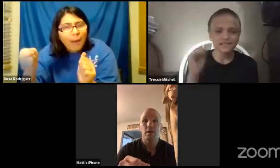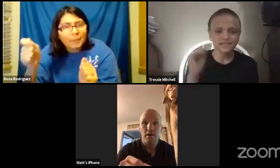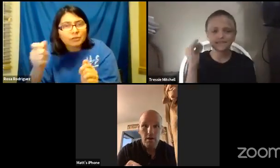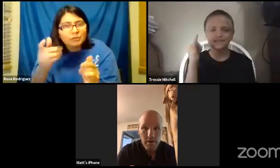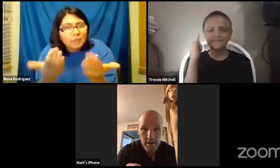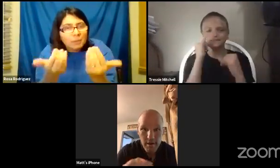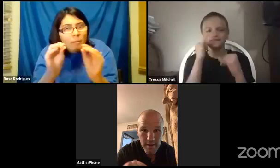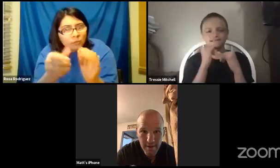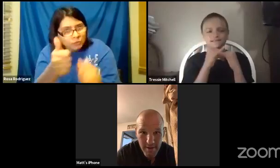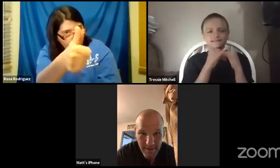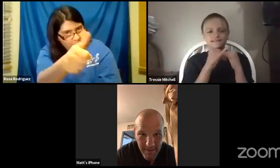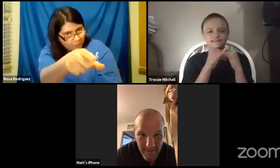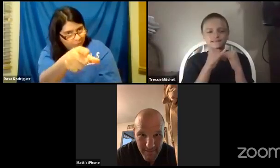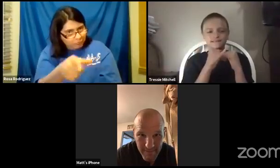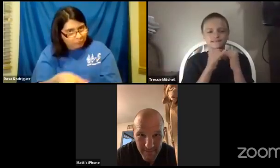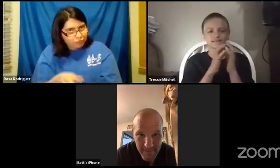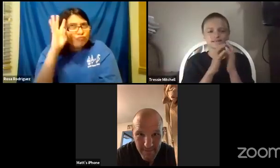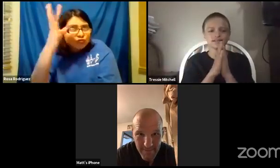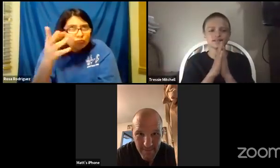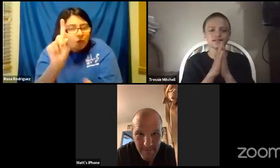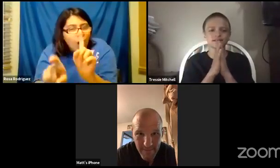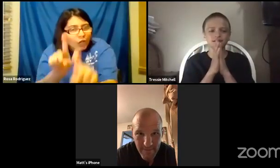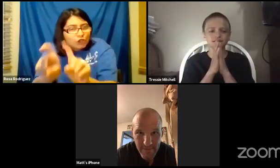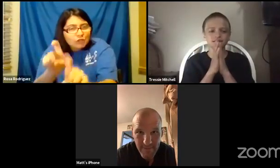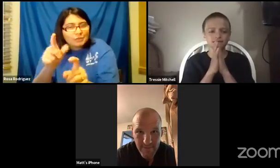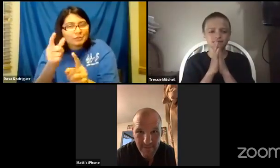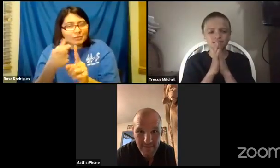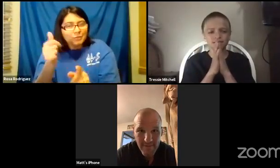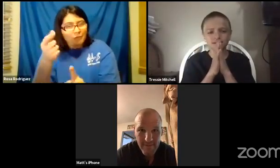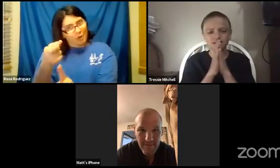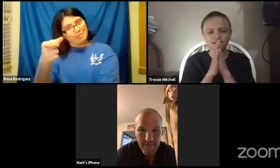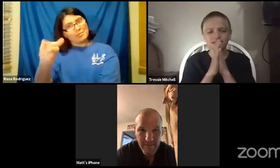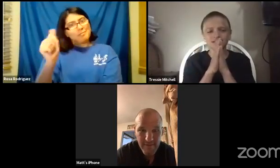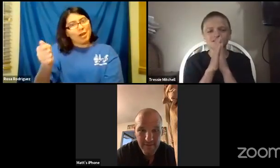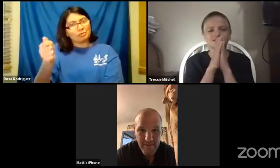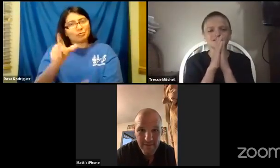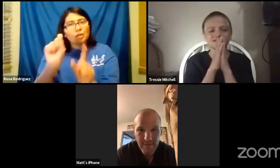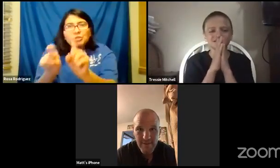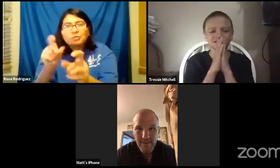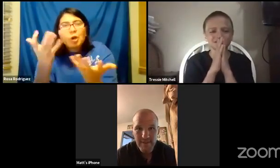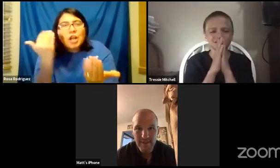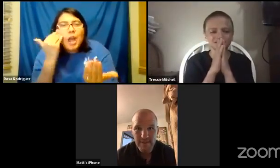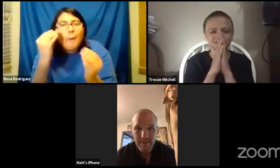All right. Any more questions, Marshall? Do you have any more questions?